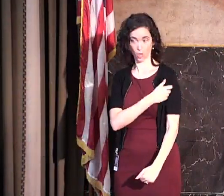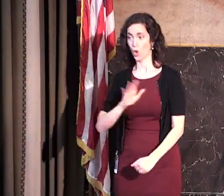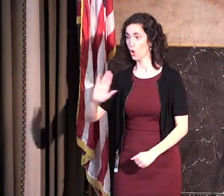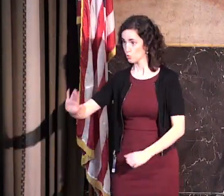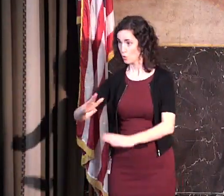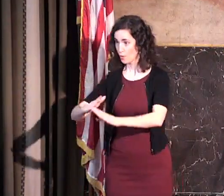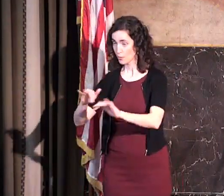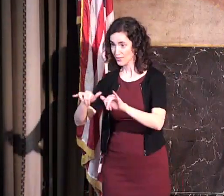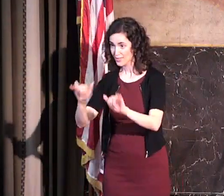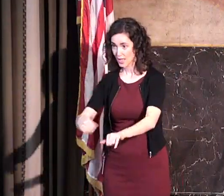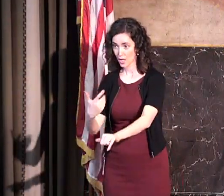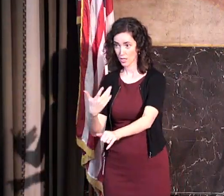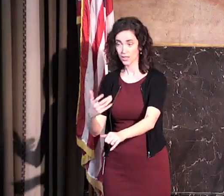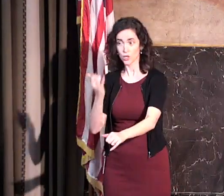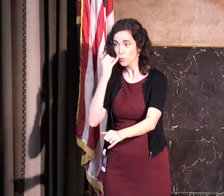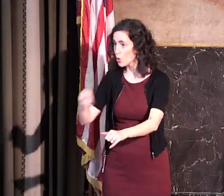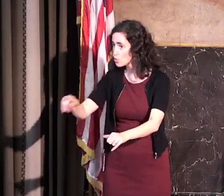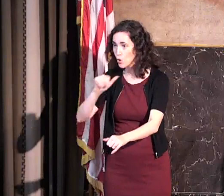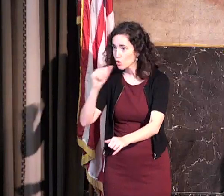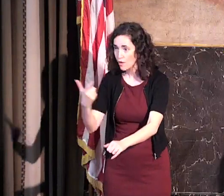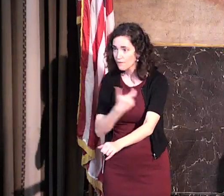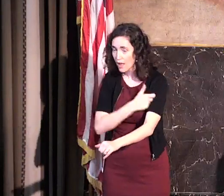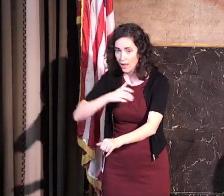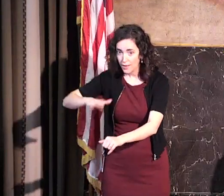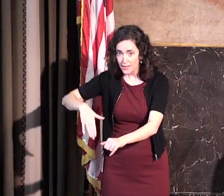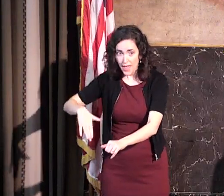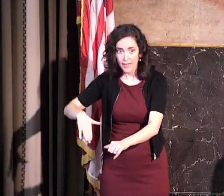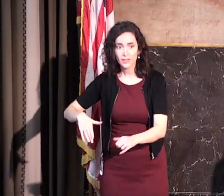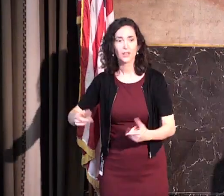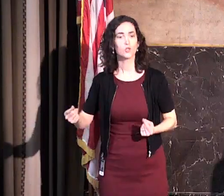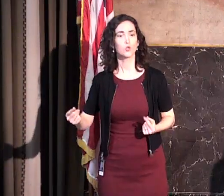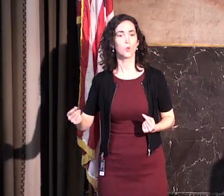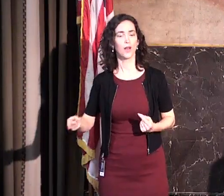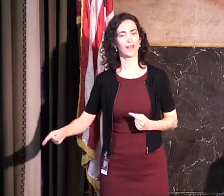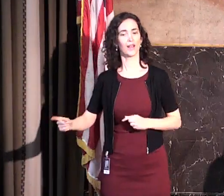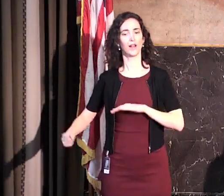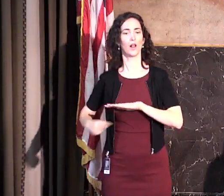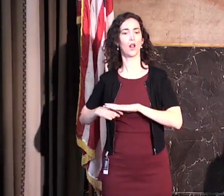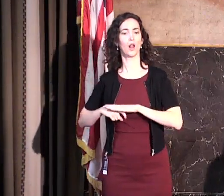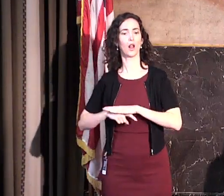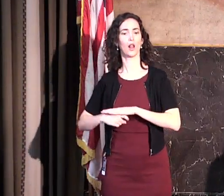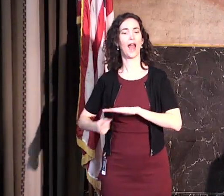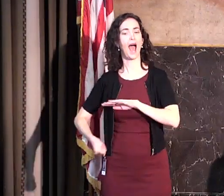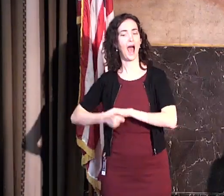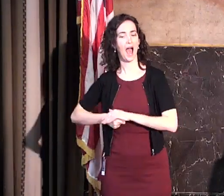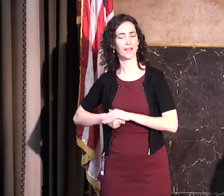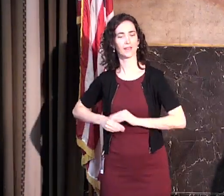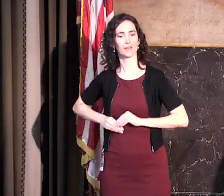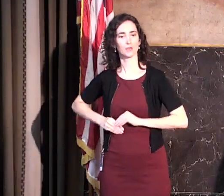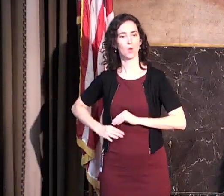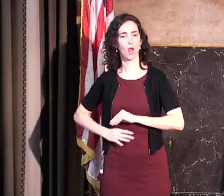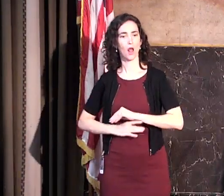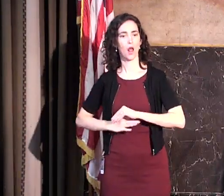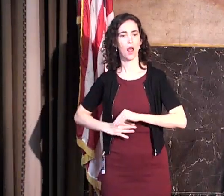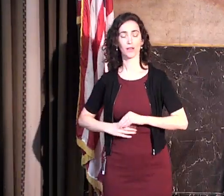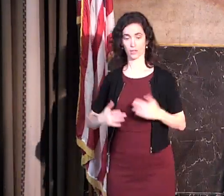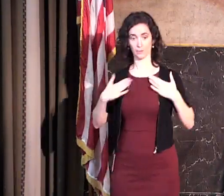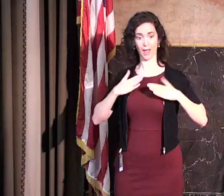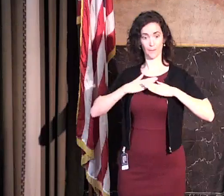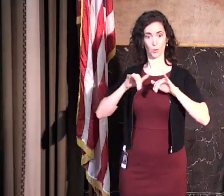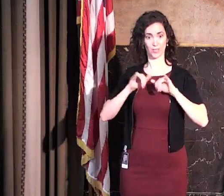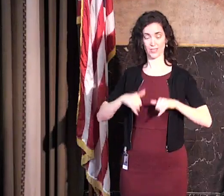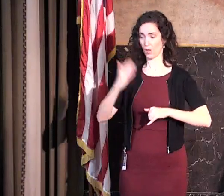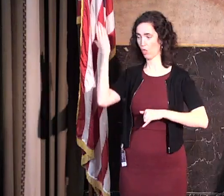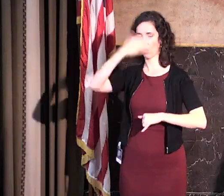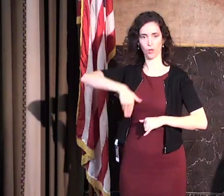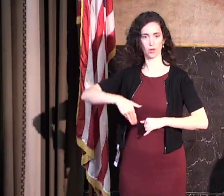immune system, possibly as an unvaccinated individual, it hides for a little while and it starts to spread before our immune system